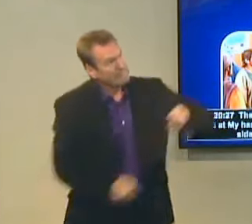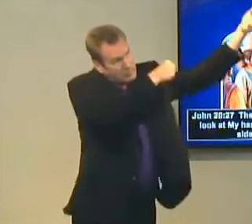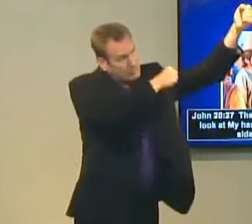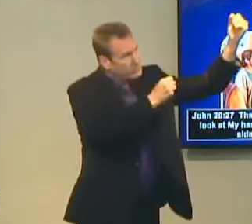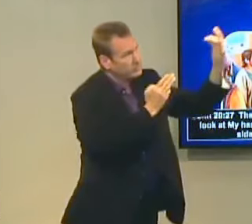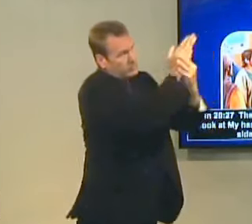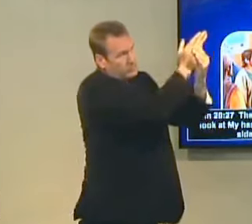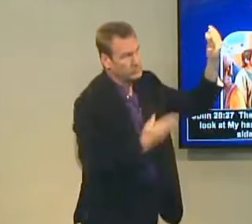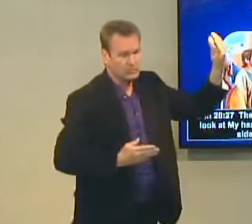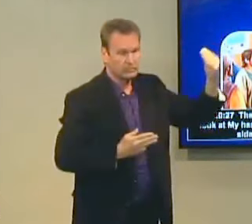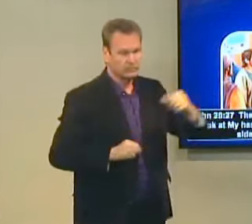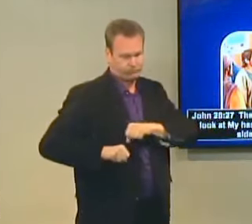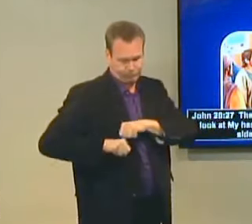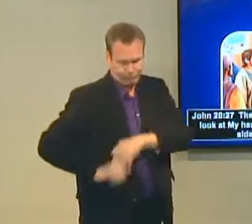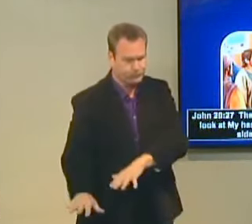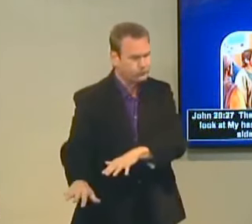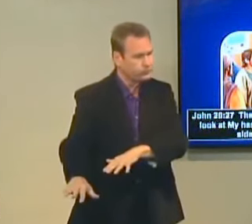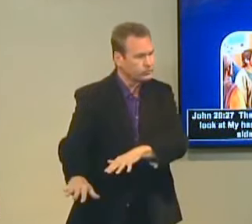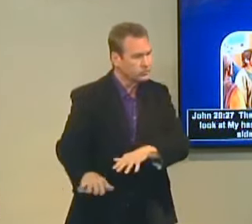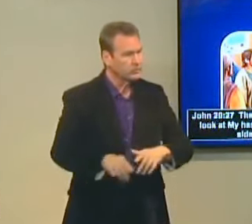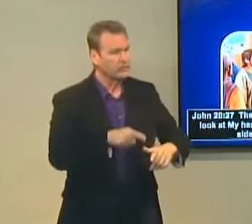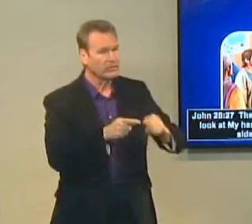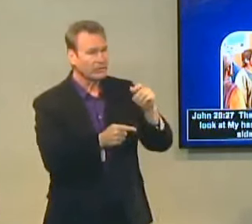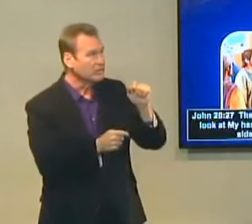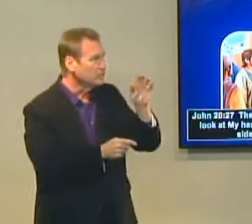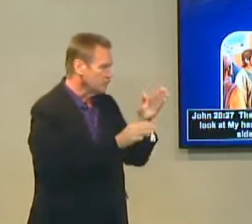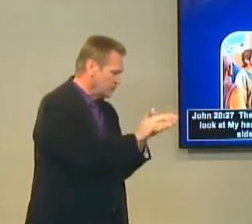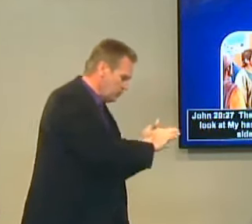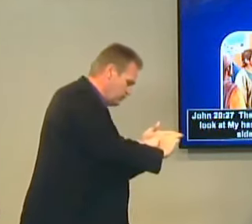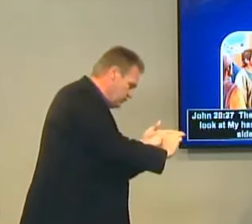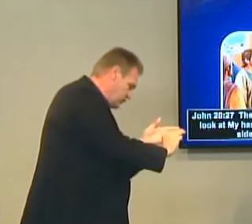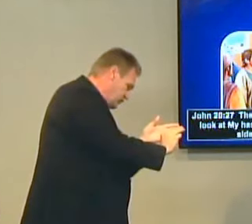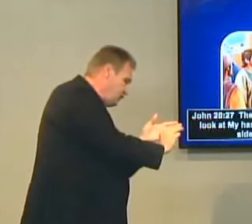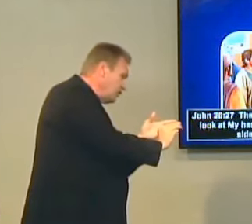And Jesus was on the cross. Blood and water. Poured out from his side.